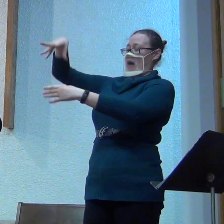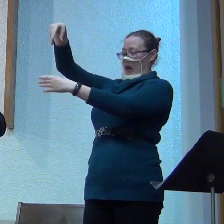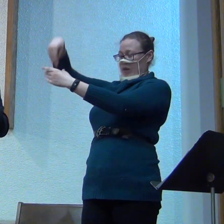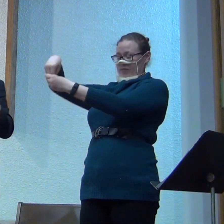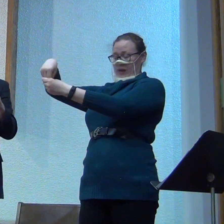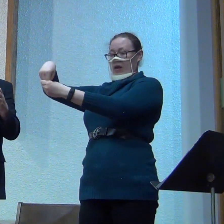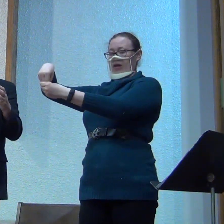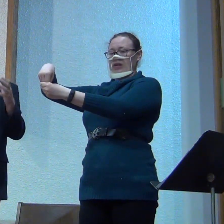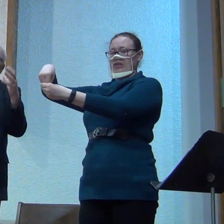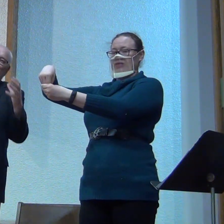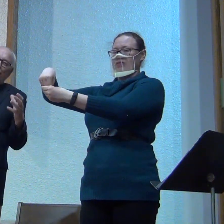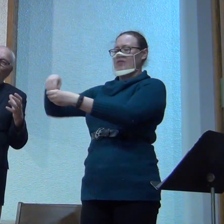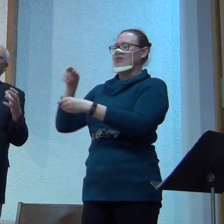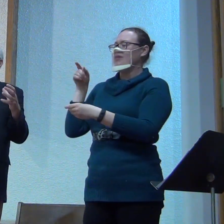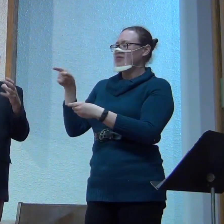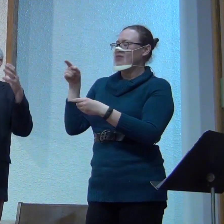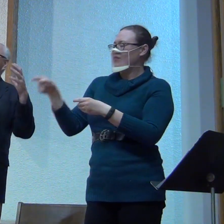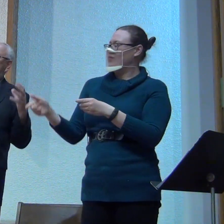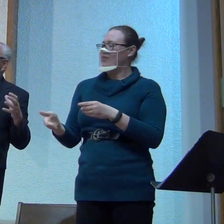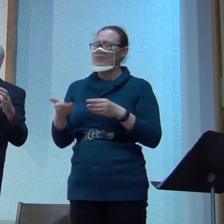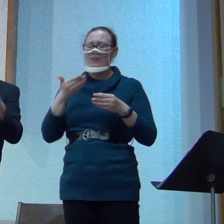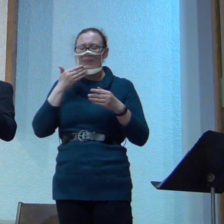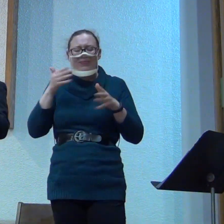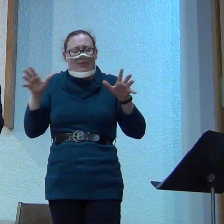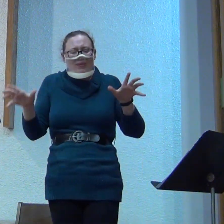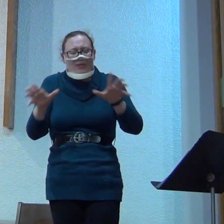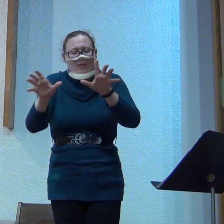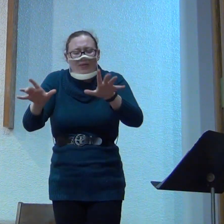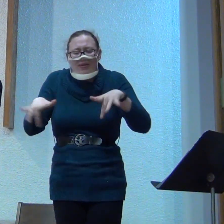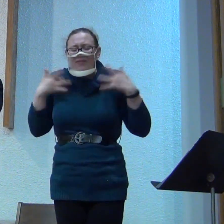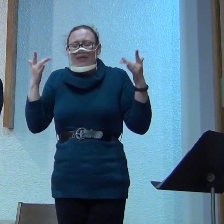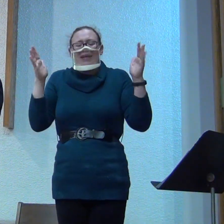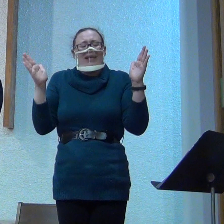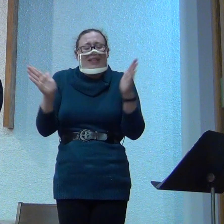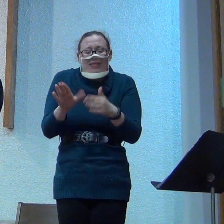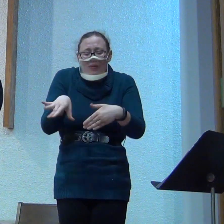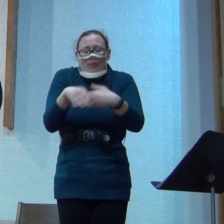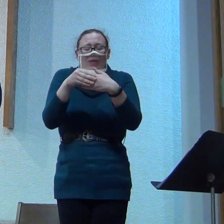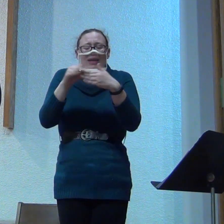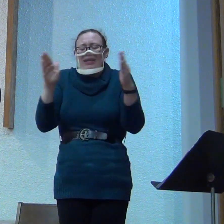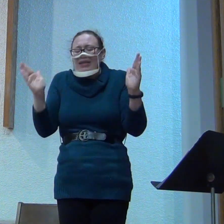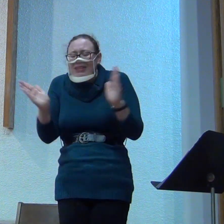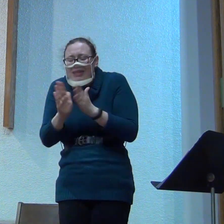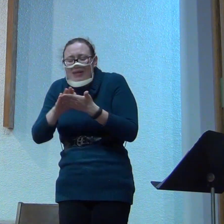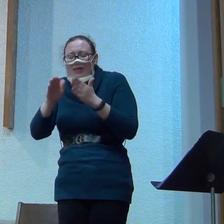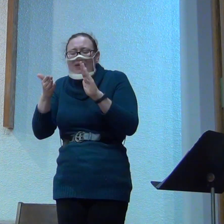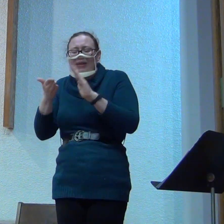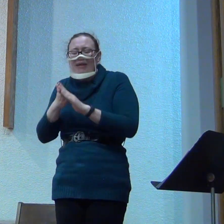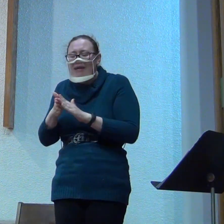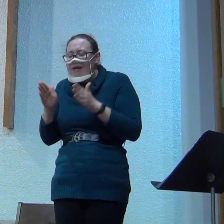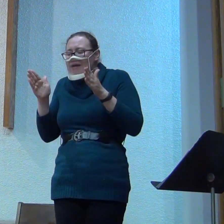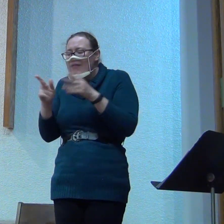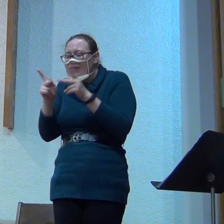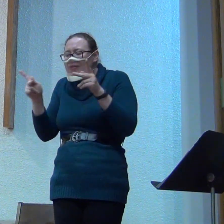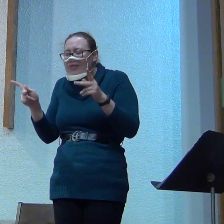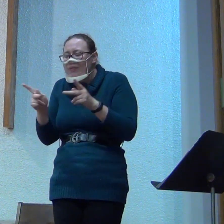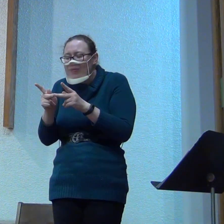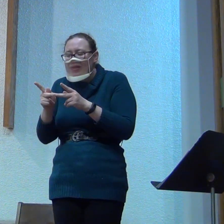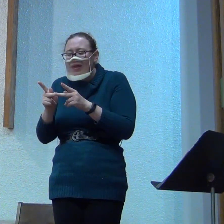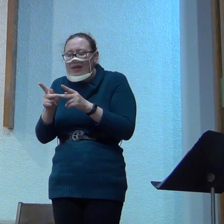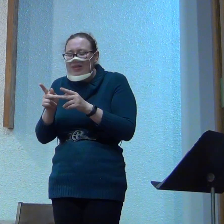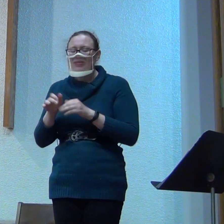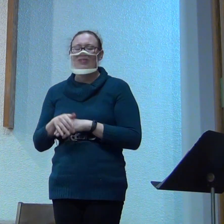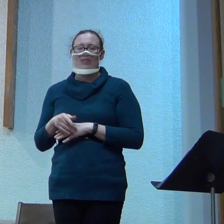in doing this miracle, in this little wedding, in this little town, in this little province, far away from the beaten